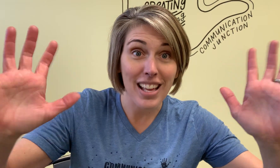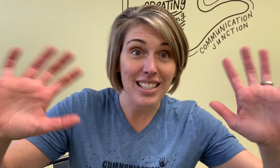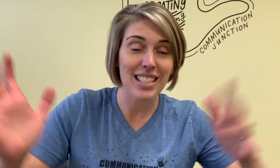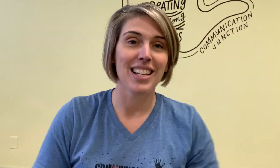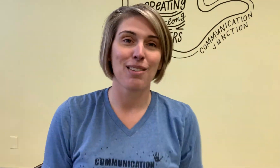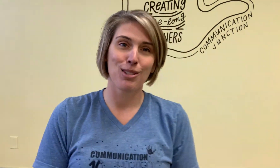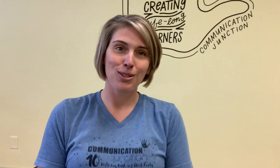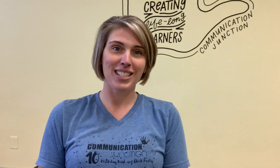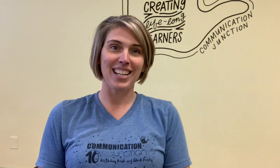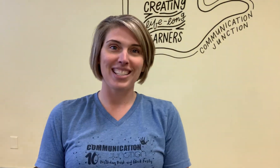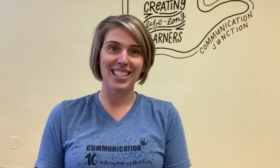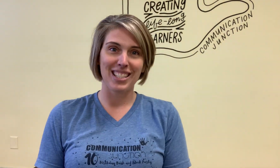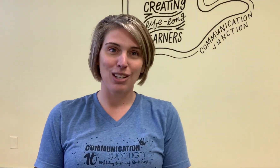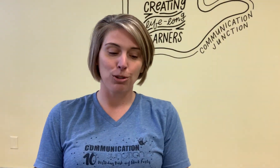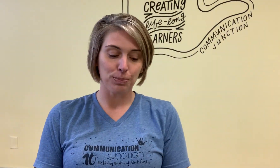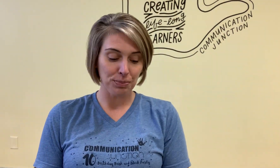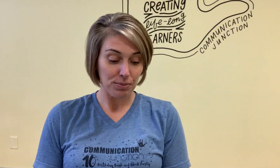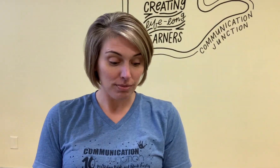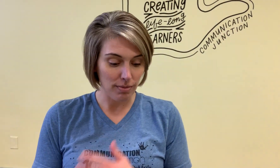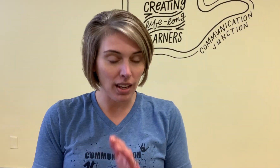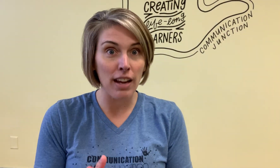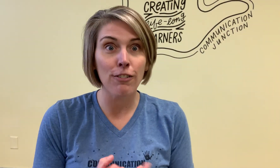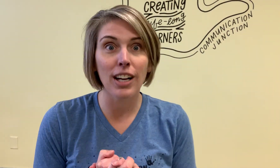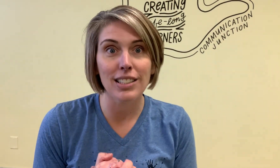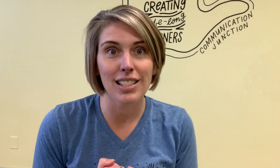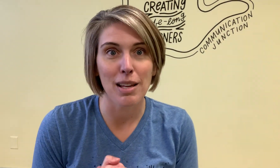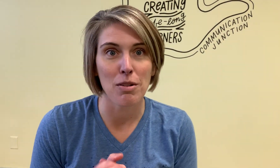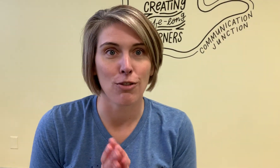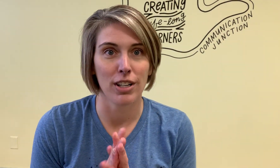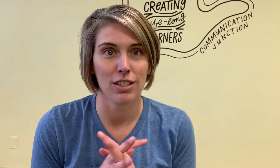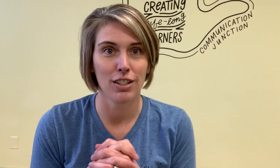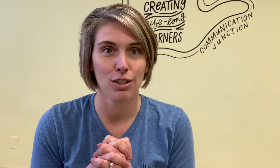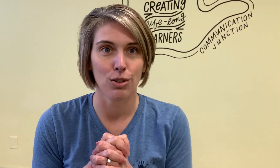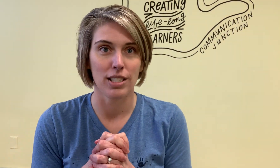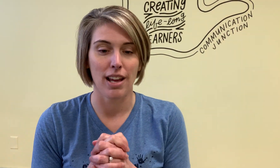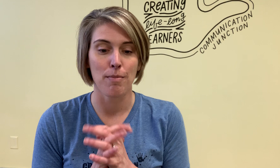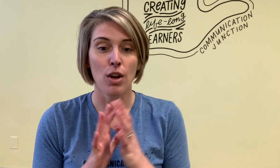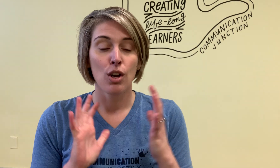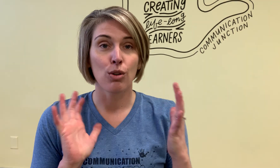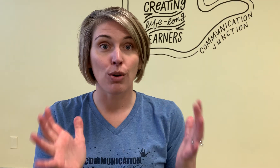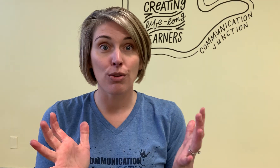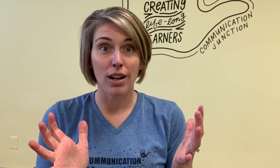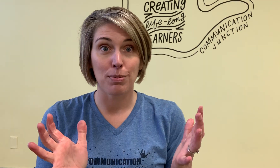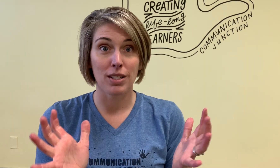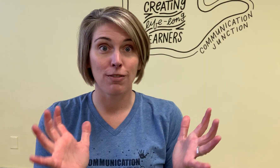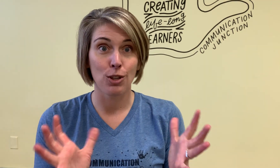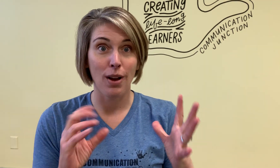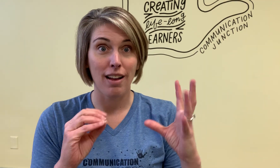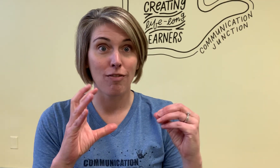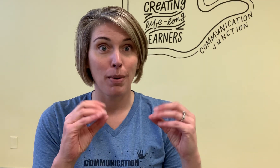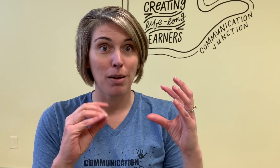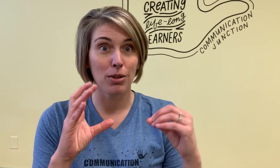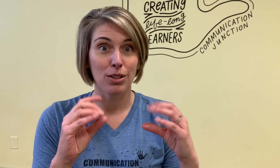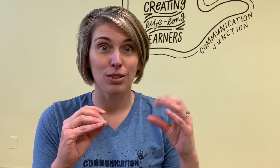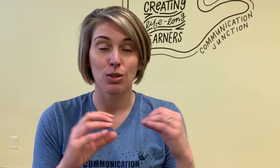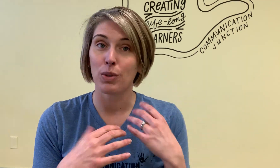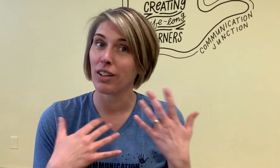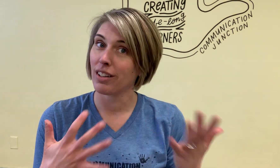friends, I'm so excited to see you. I forgot to say before I started story time, grown-ups, if you have bubbles, we are gonna